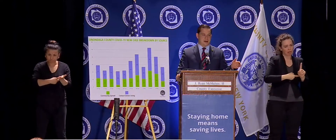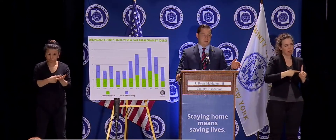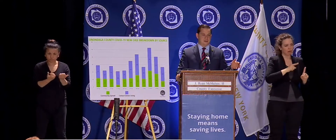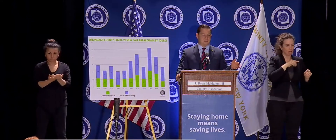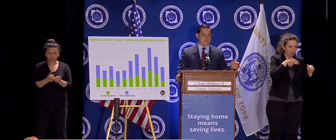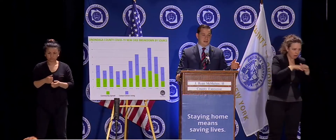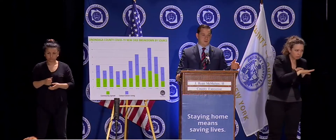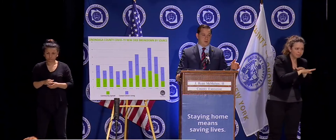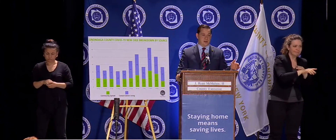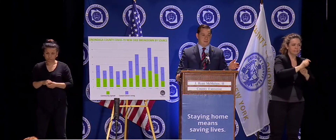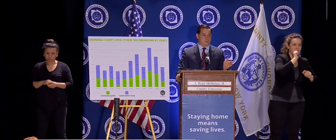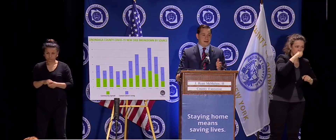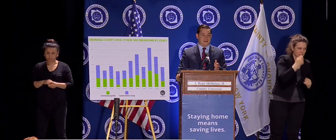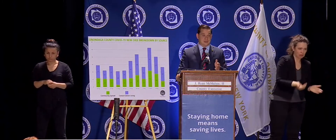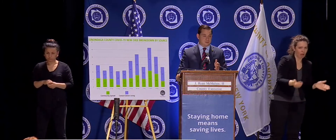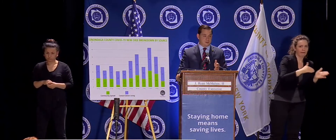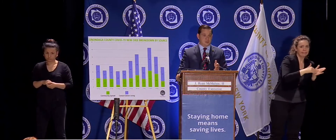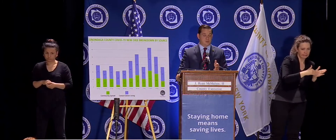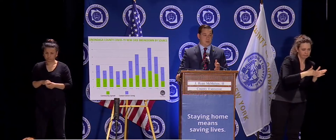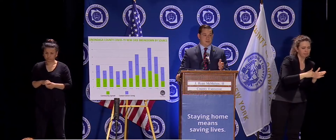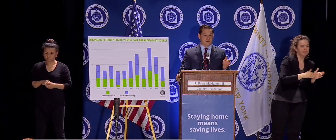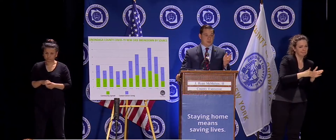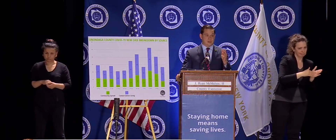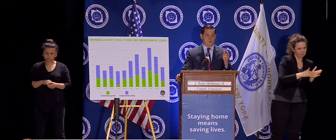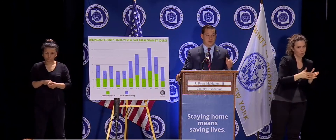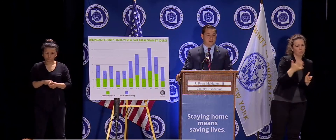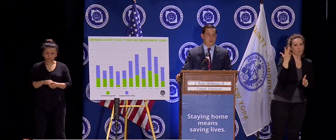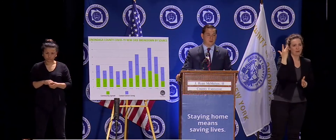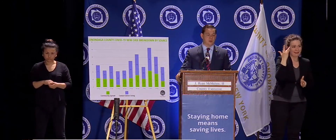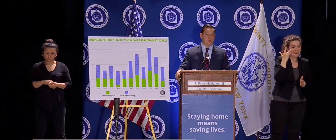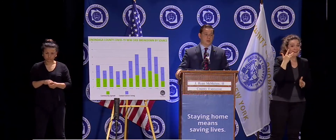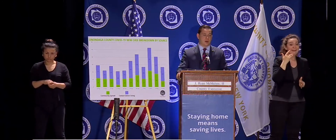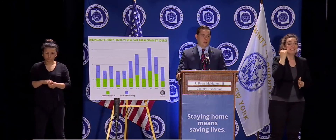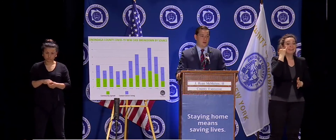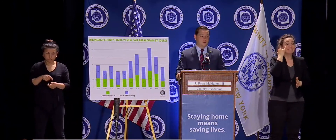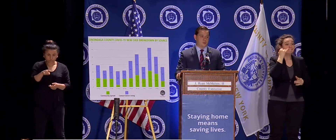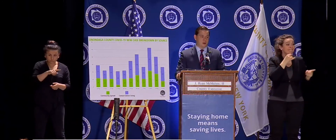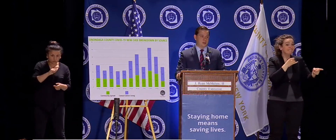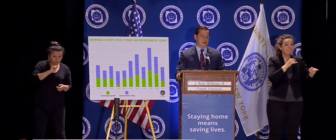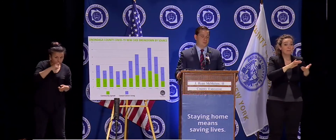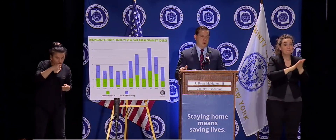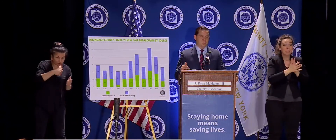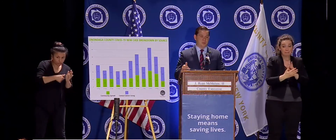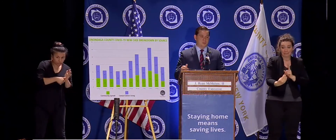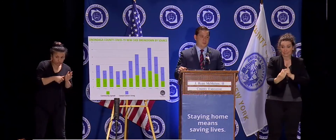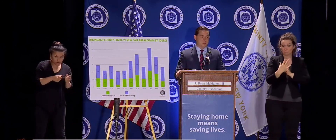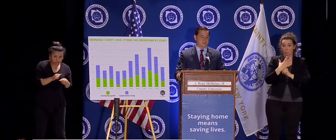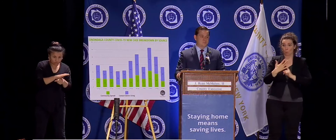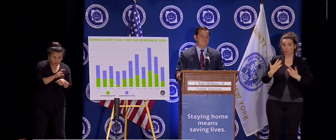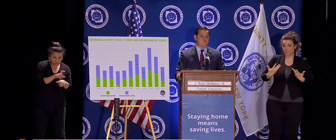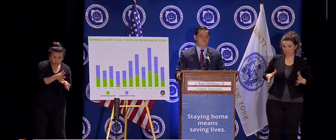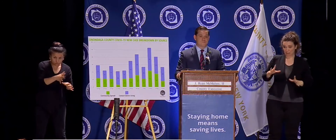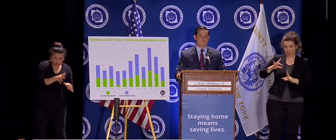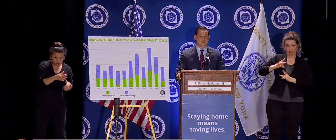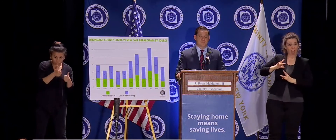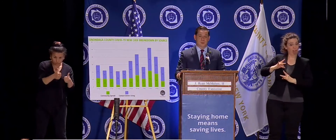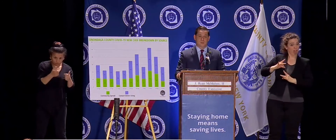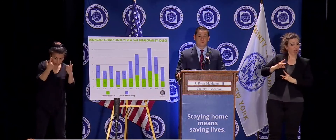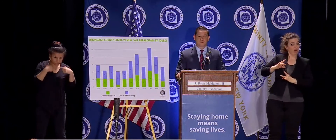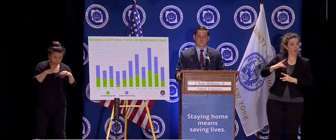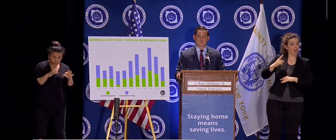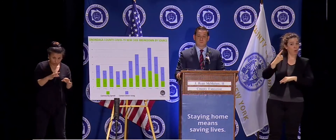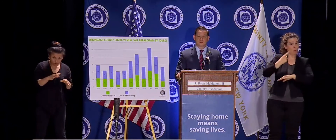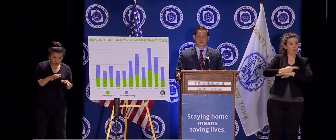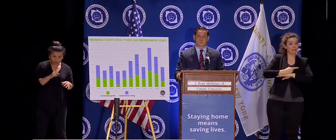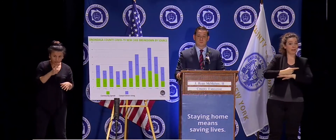test negative one day and be positive 2 days, 3 days, 4 days later if you didn't have the proper PPE. The governor